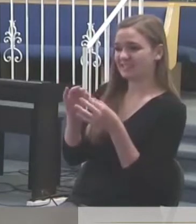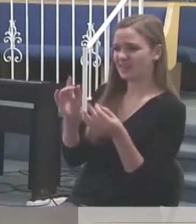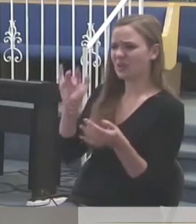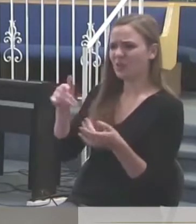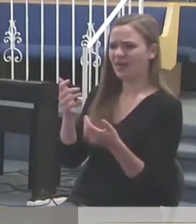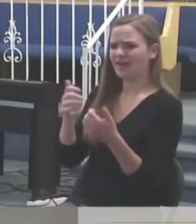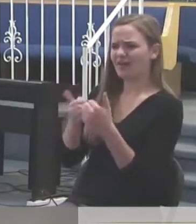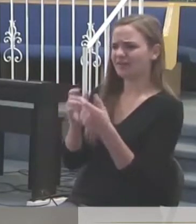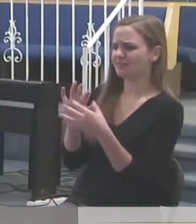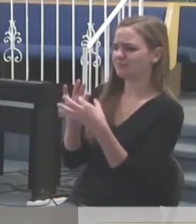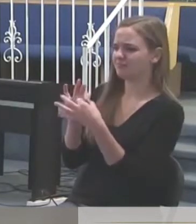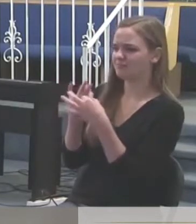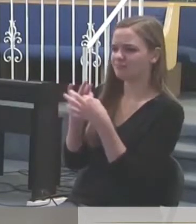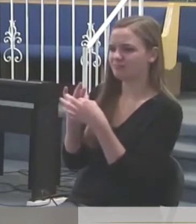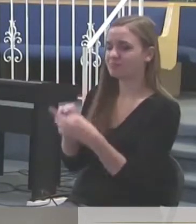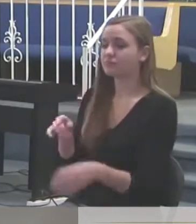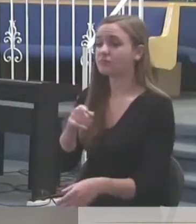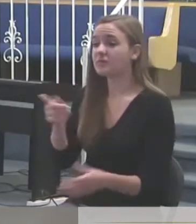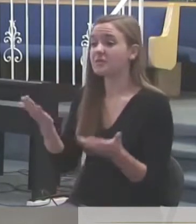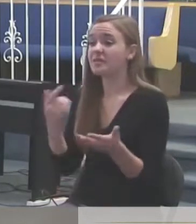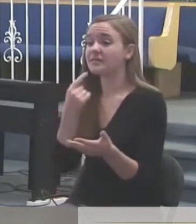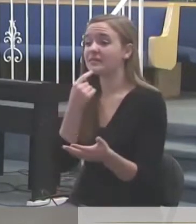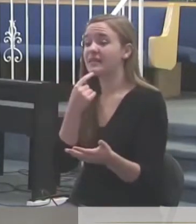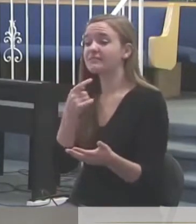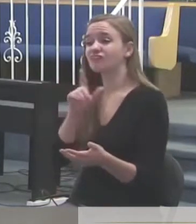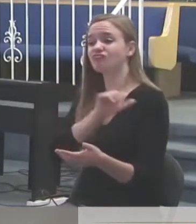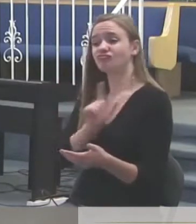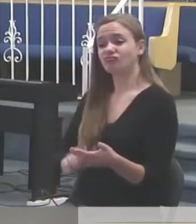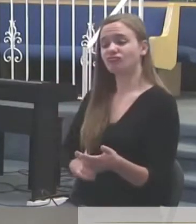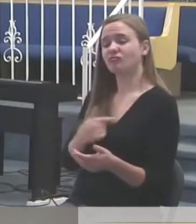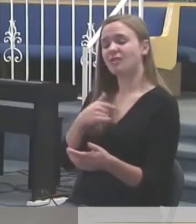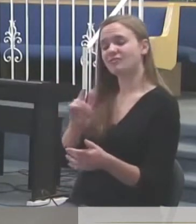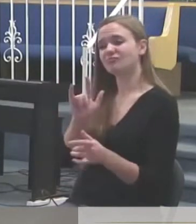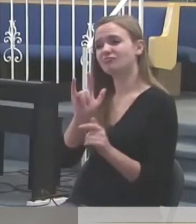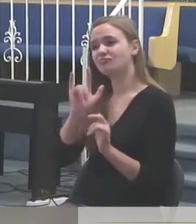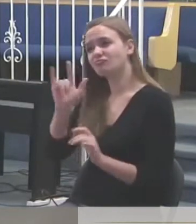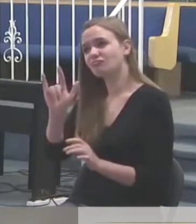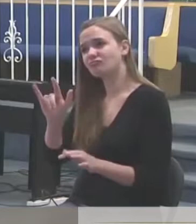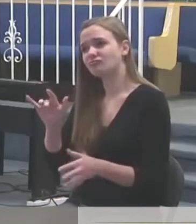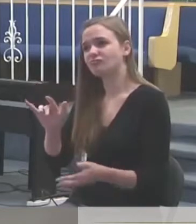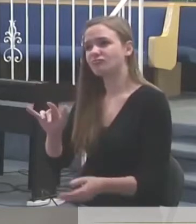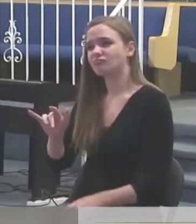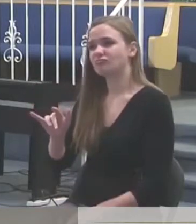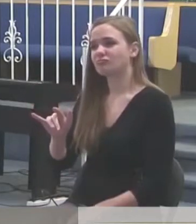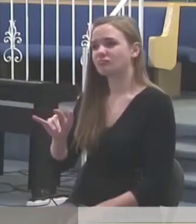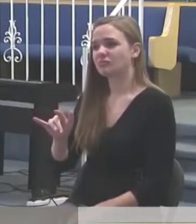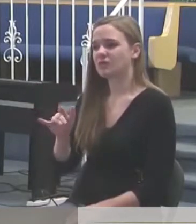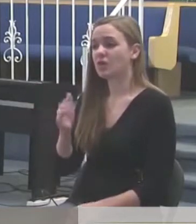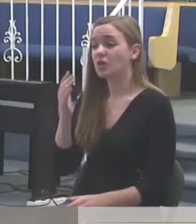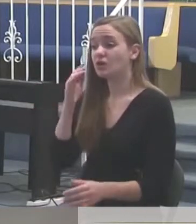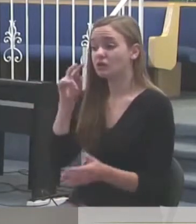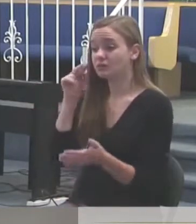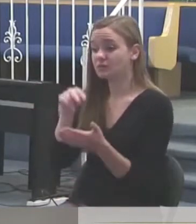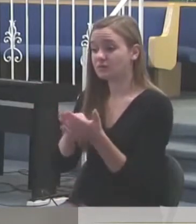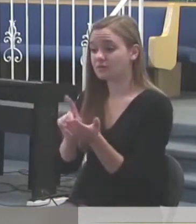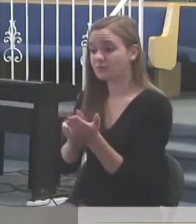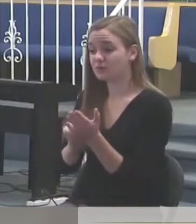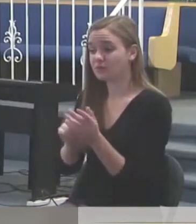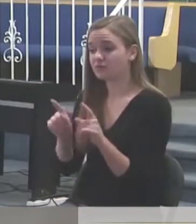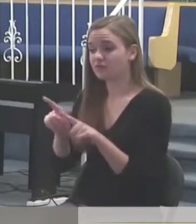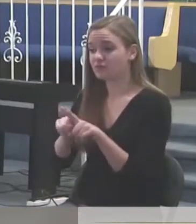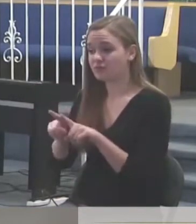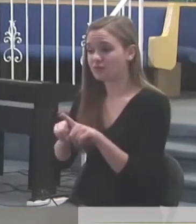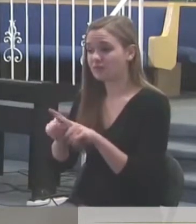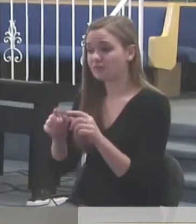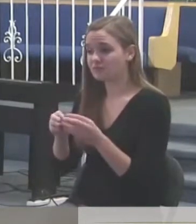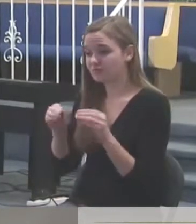you might say that I love the Lord, and you're sitting down looking at your astrology, hoping for some good luck, sprinkle a little salt over your shoulder, take a black